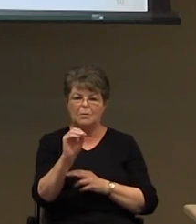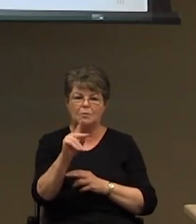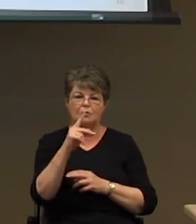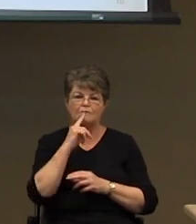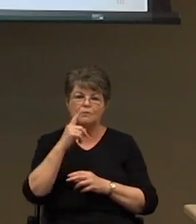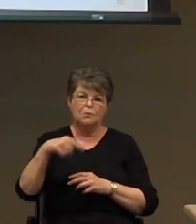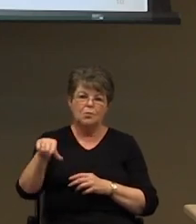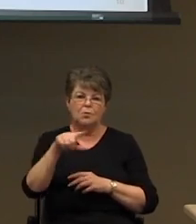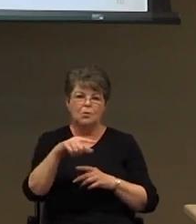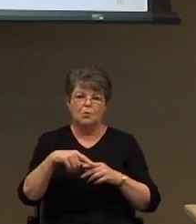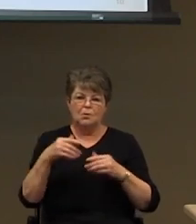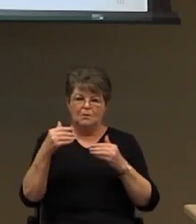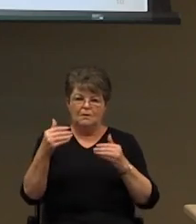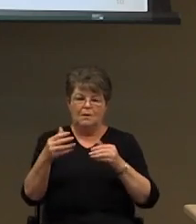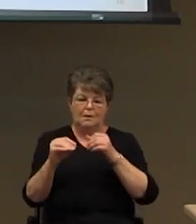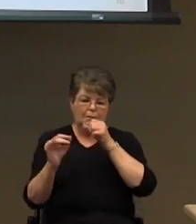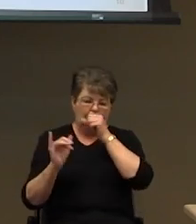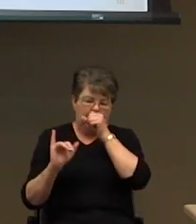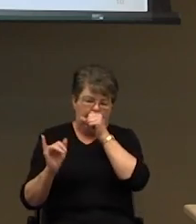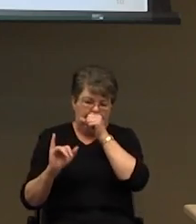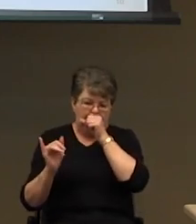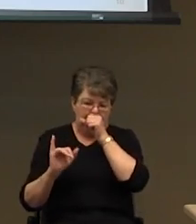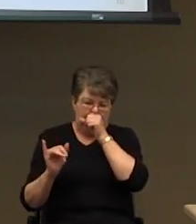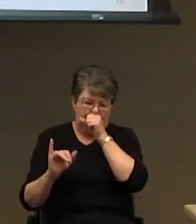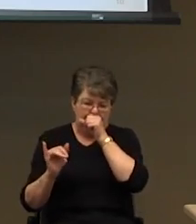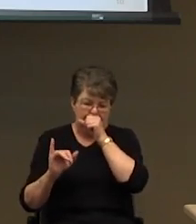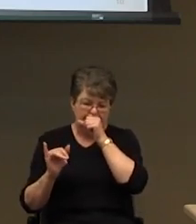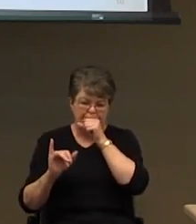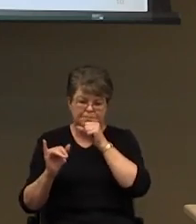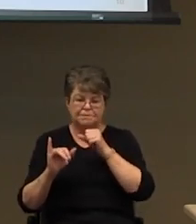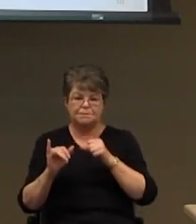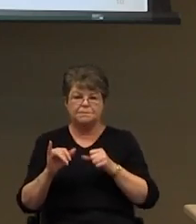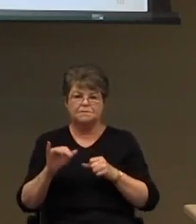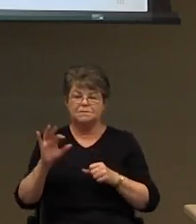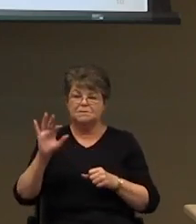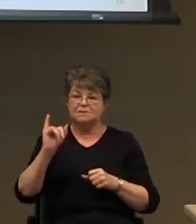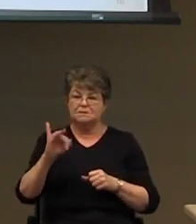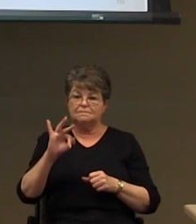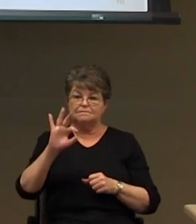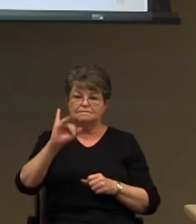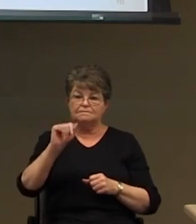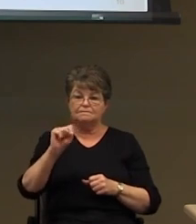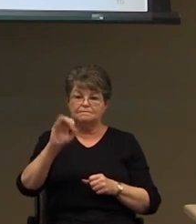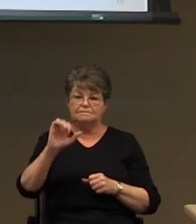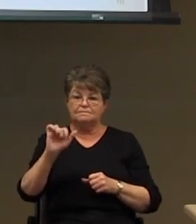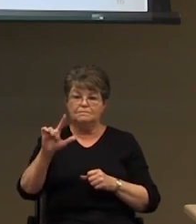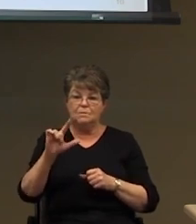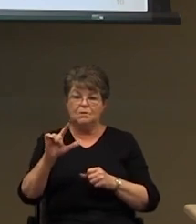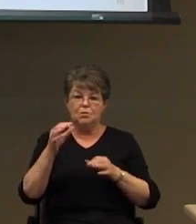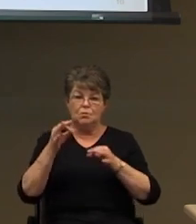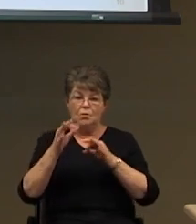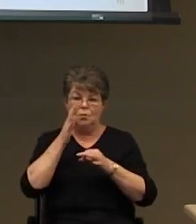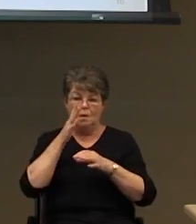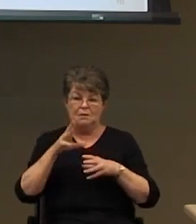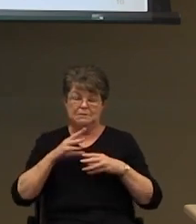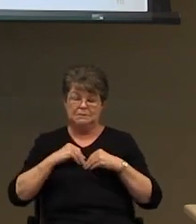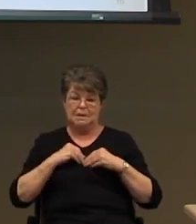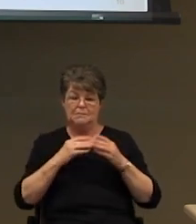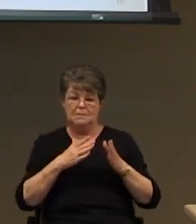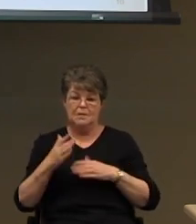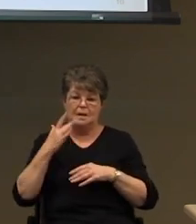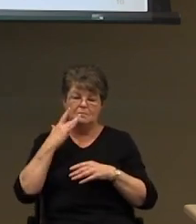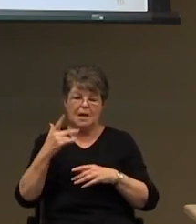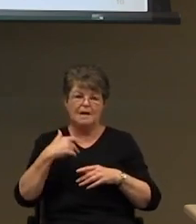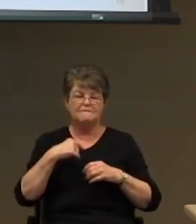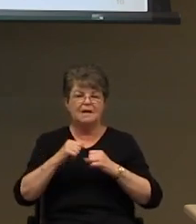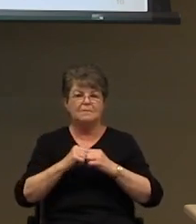forward. I have also pointed out that it would be great if the fiscal court would accept the plan, because there